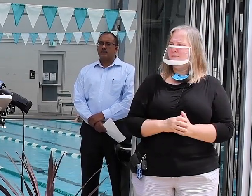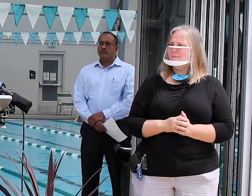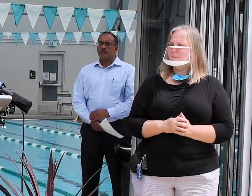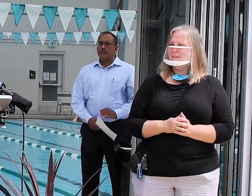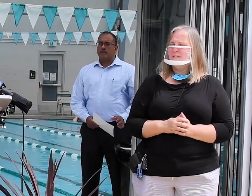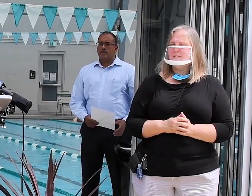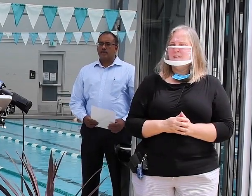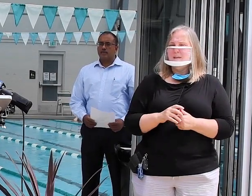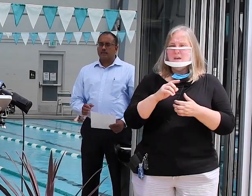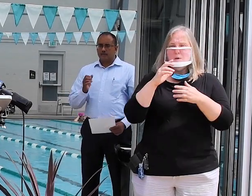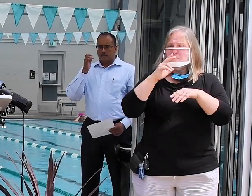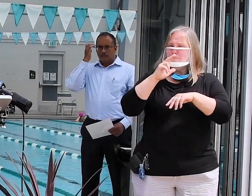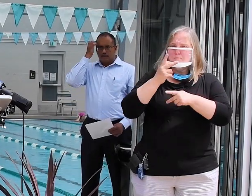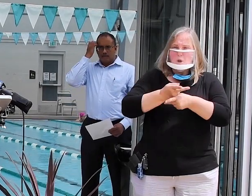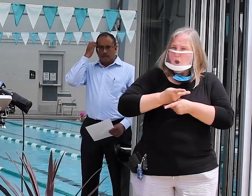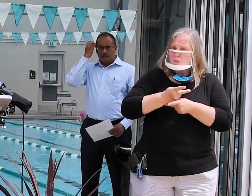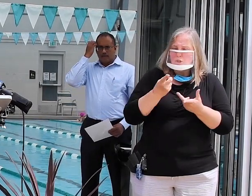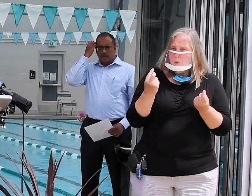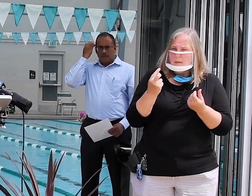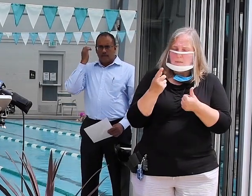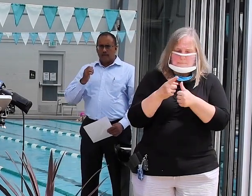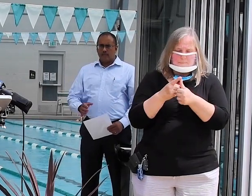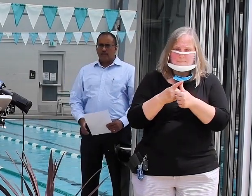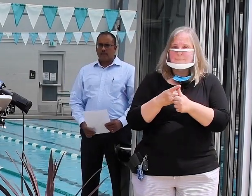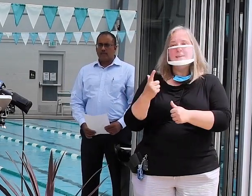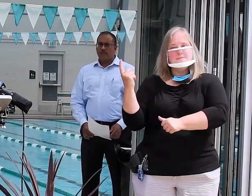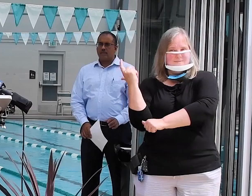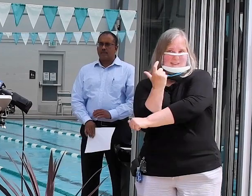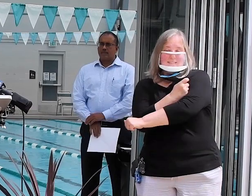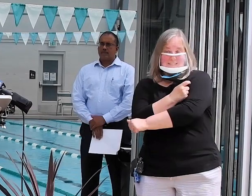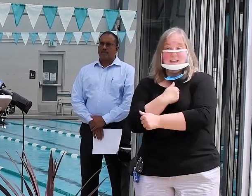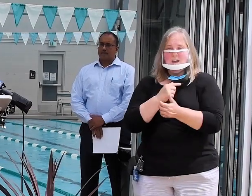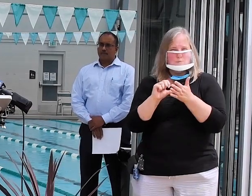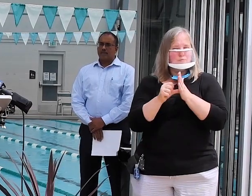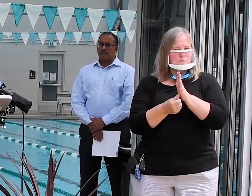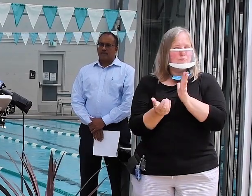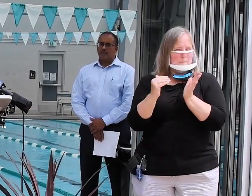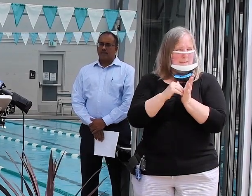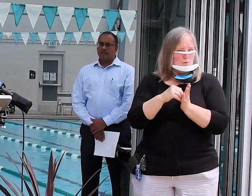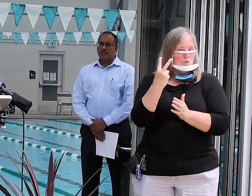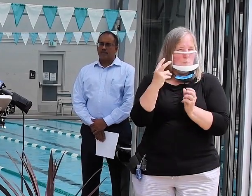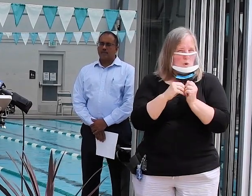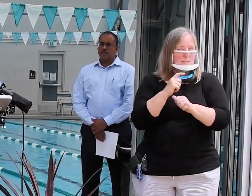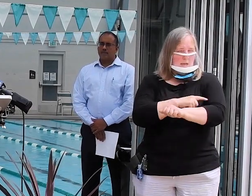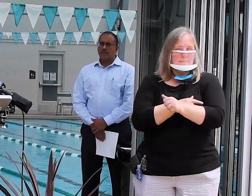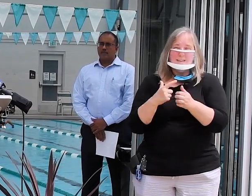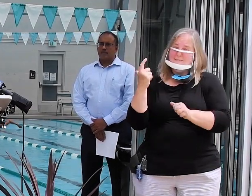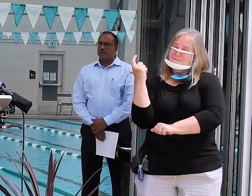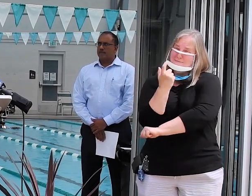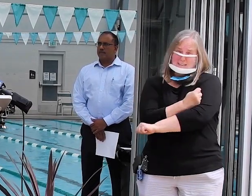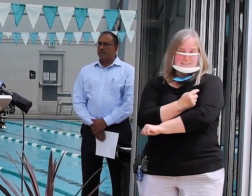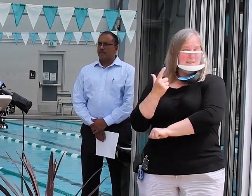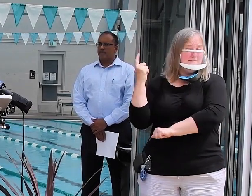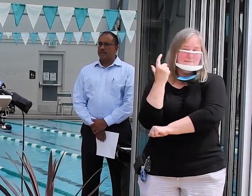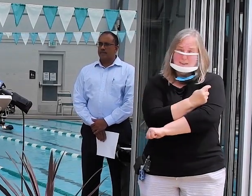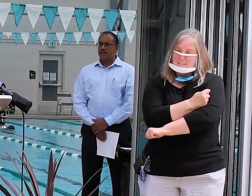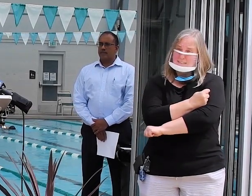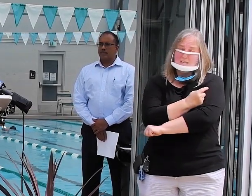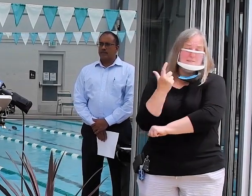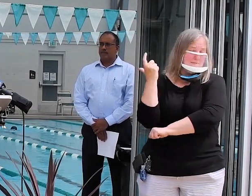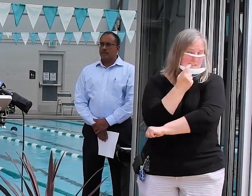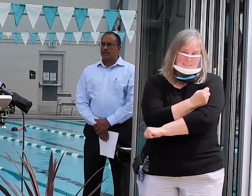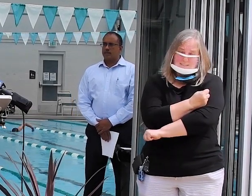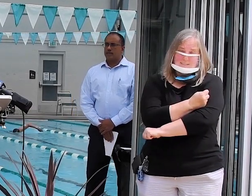These precautions include getting vaccinated. I'll repeat that 2 more times. Getting vaccinated, getting vaccinated,